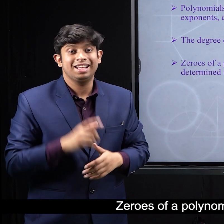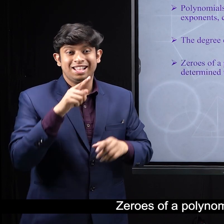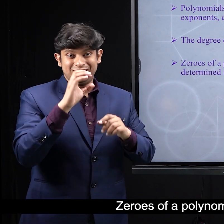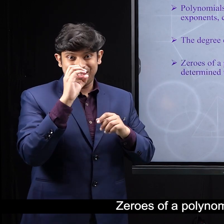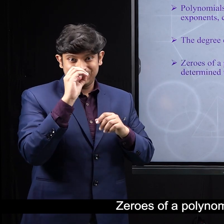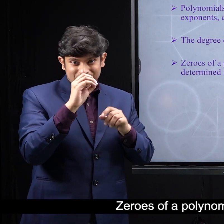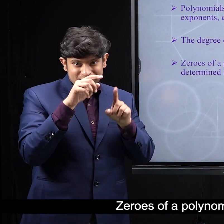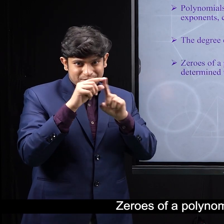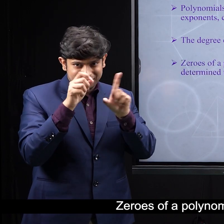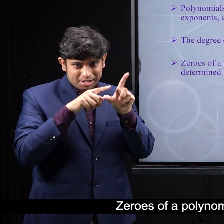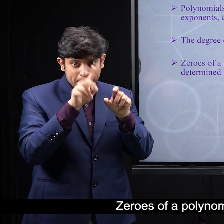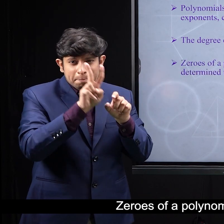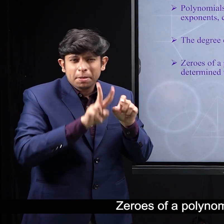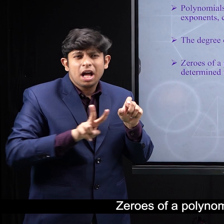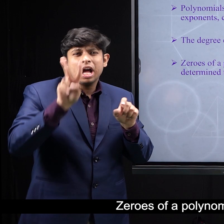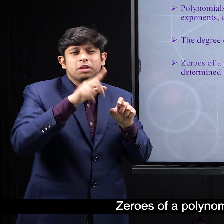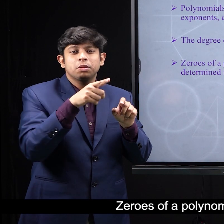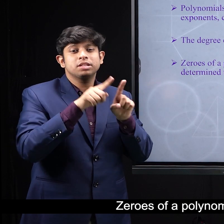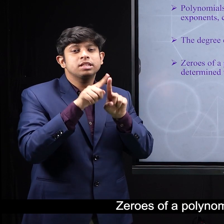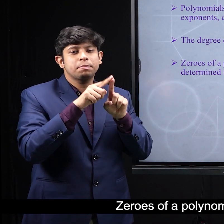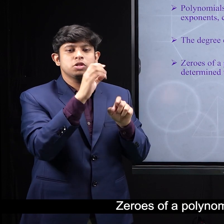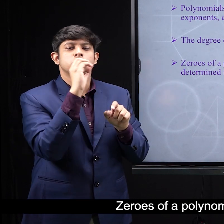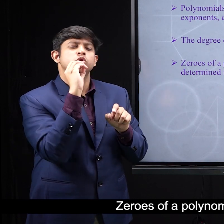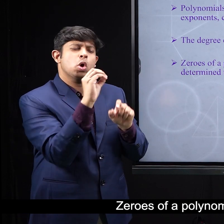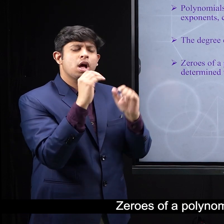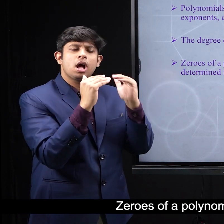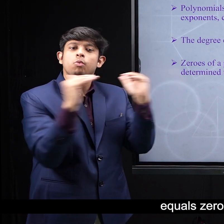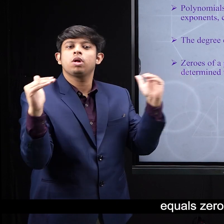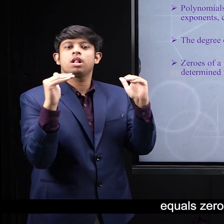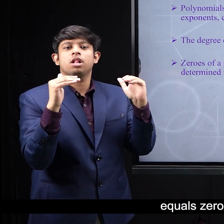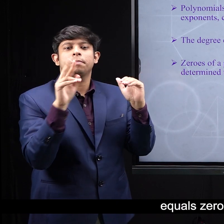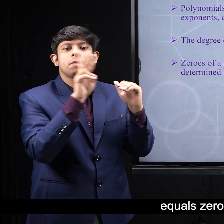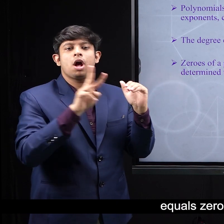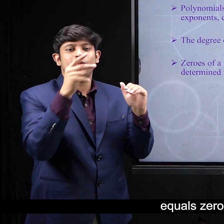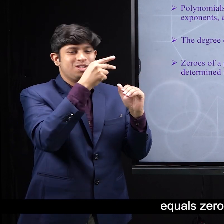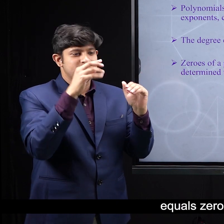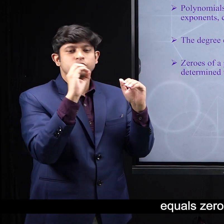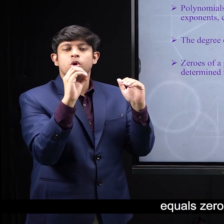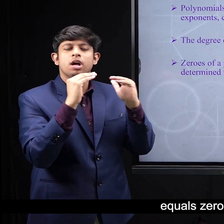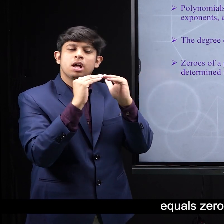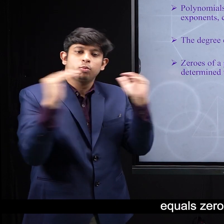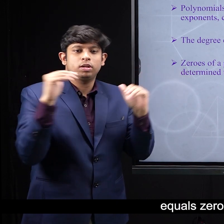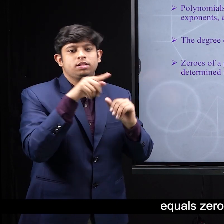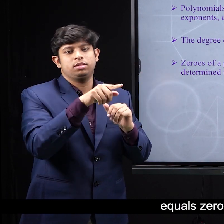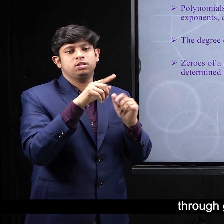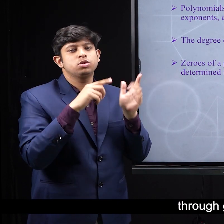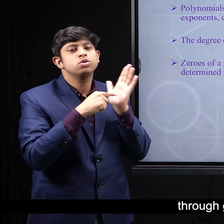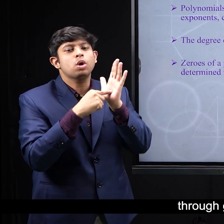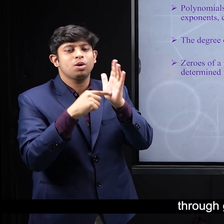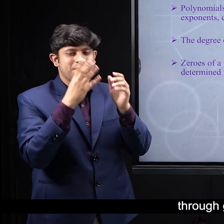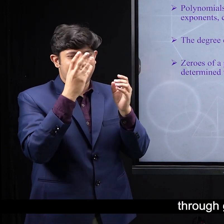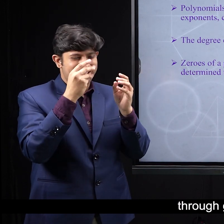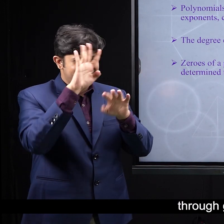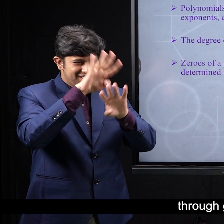Zeros of a polynomial are values where the polynomial equals 0, and these can be determined through graphical